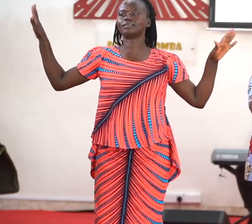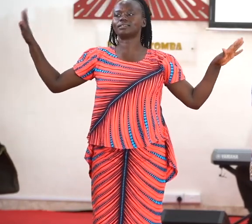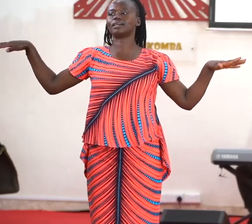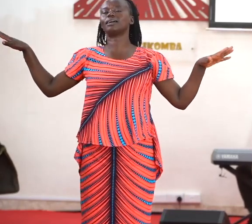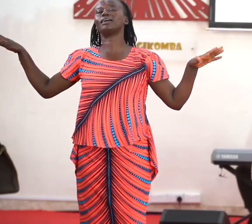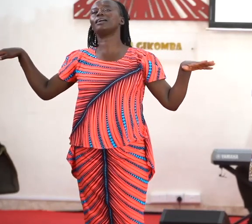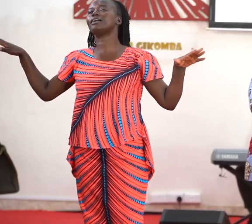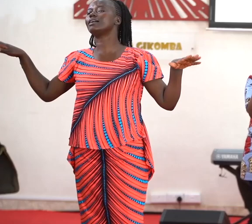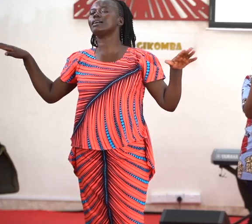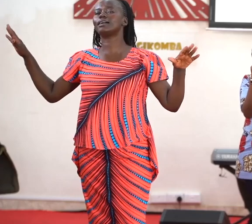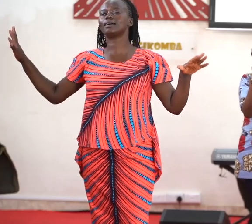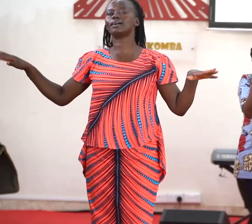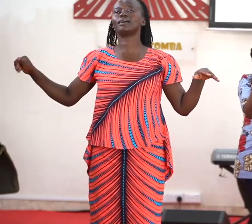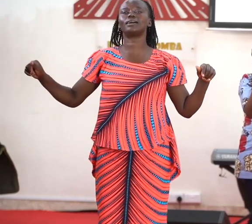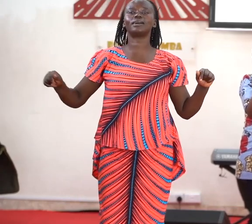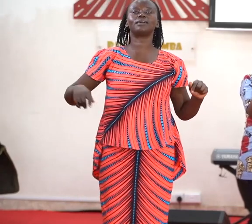malaika